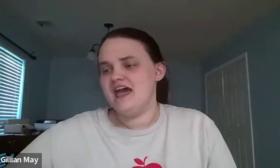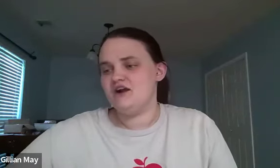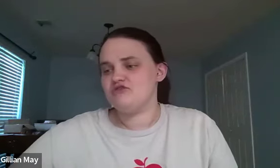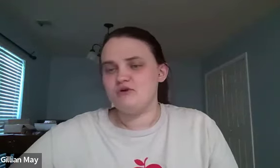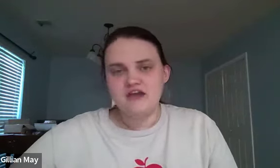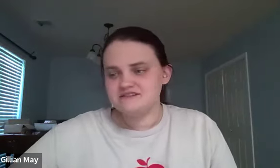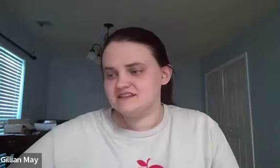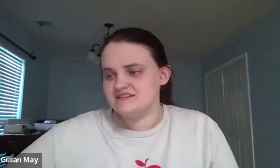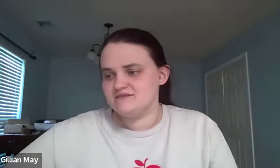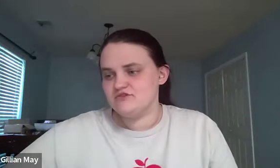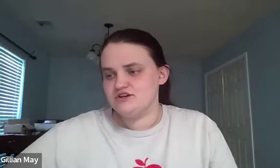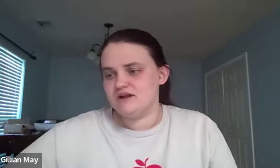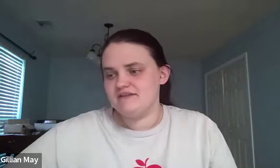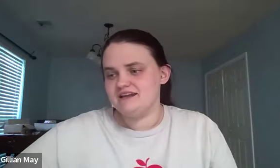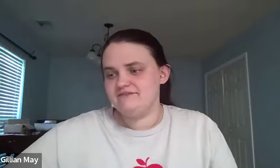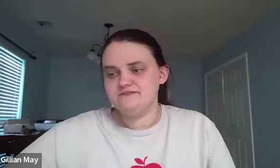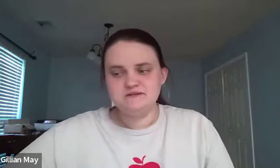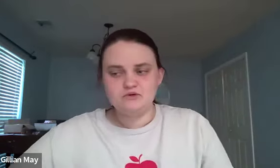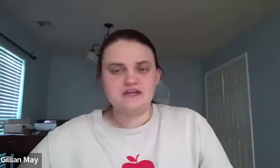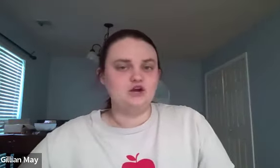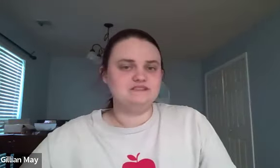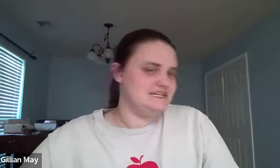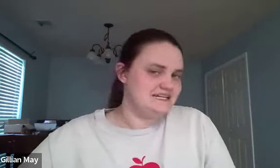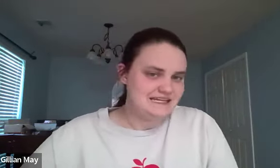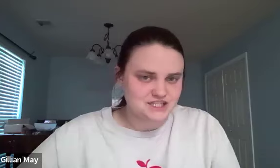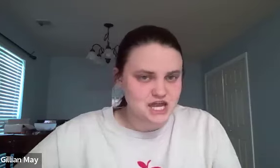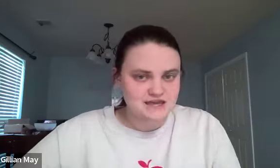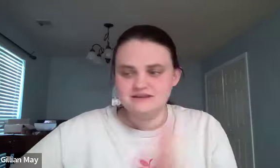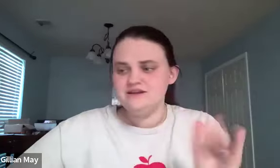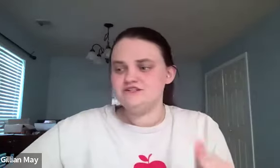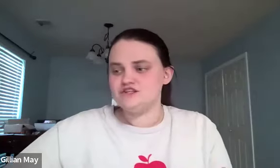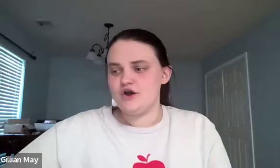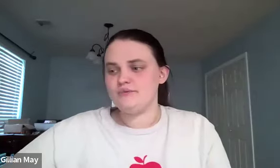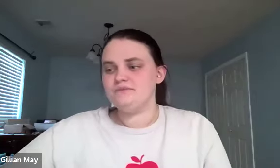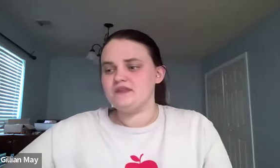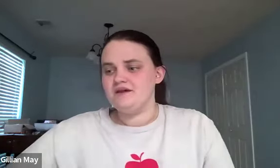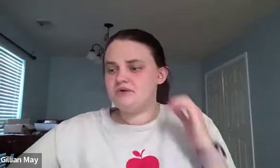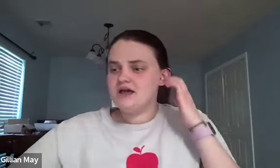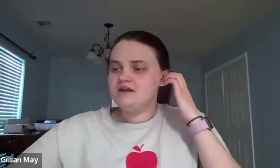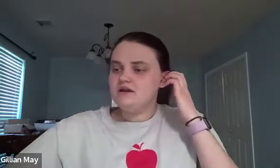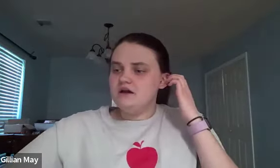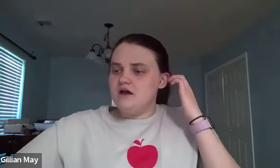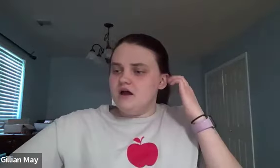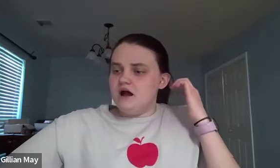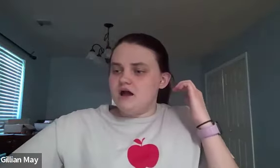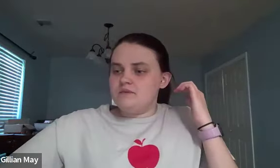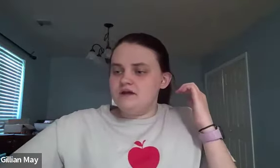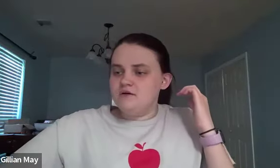and I'll throw 1,000 signs, and before you know it, I've added 50 more that y'all didn't need yet. So but we